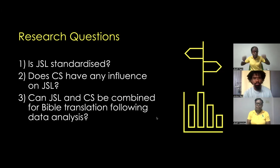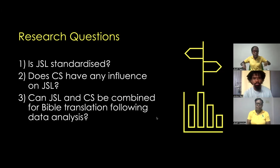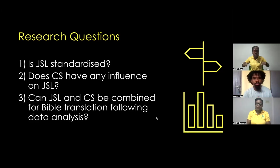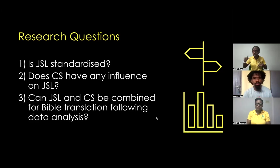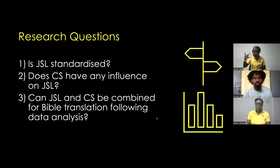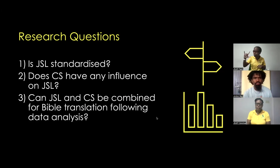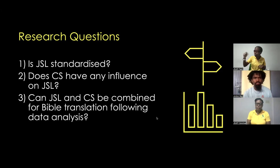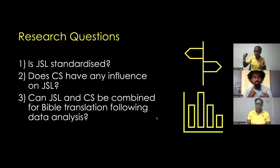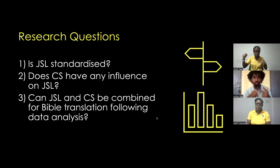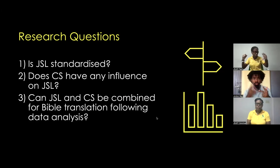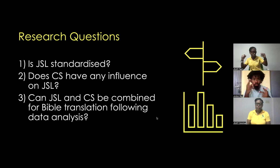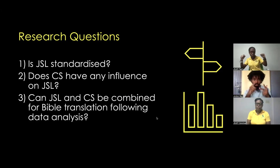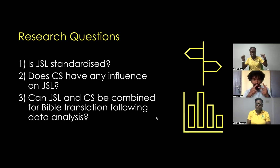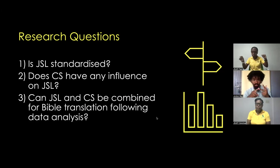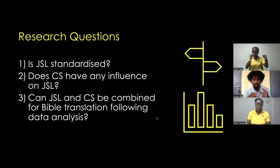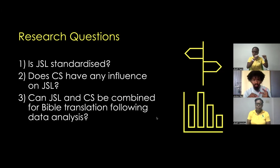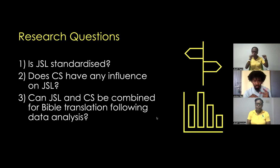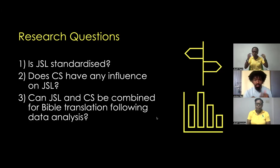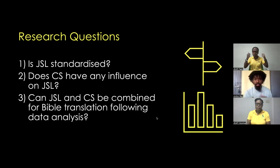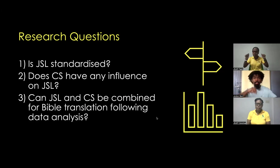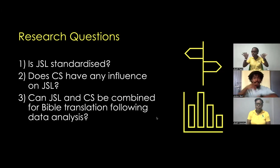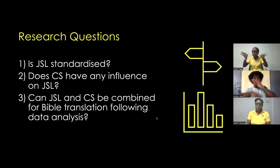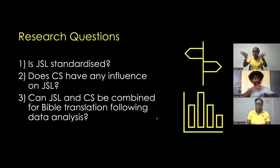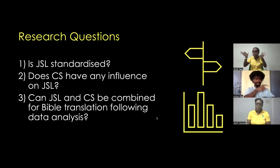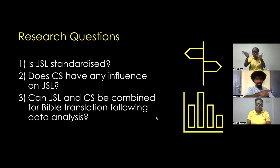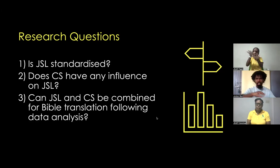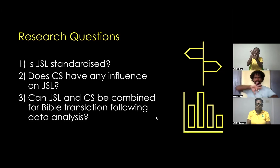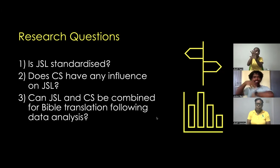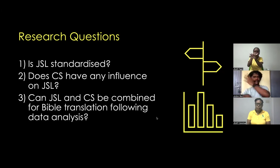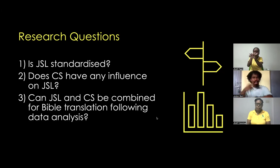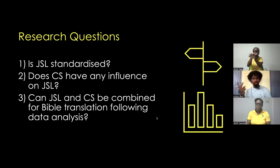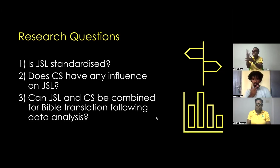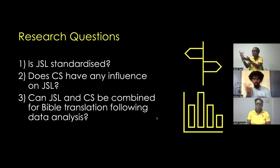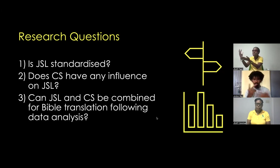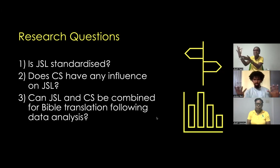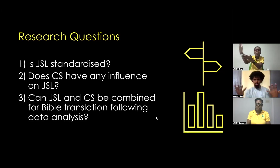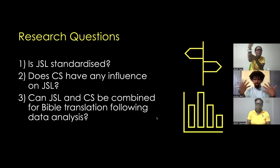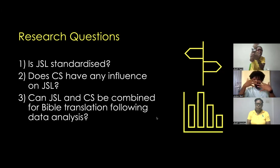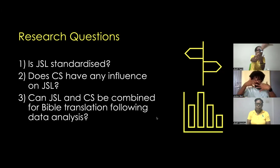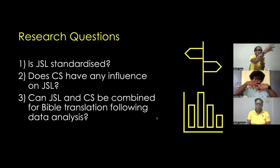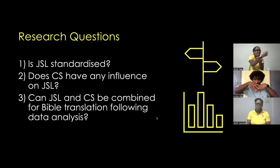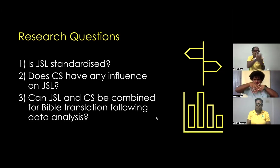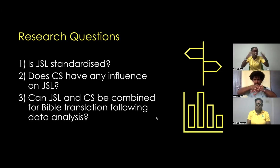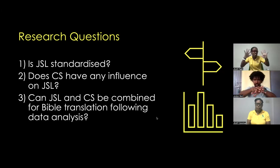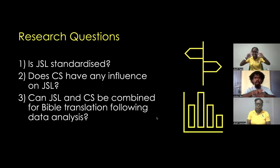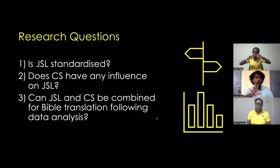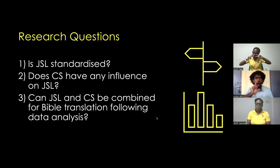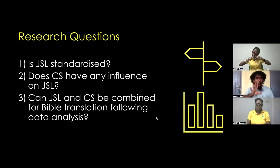And can JSL and country sign be combined for